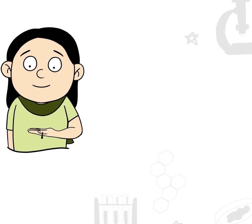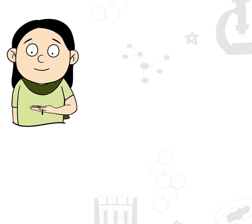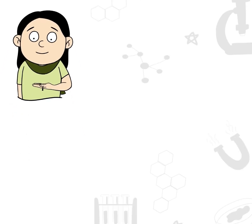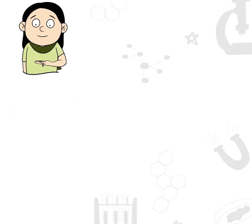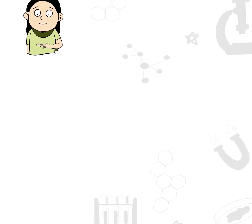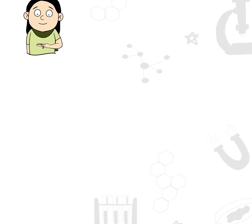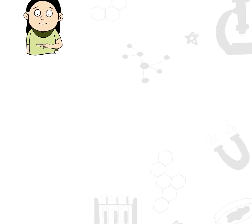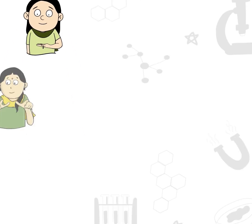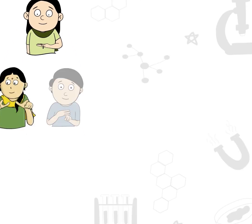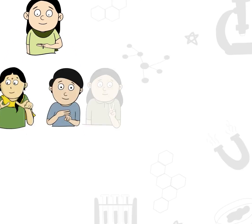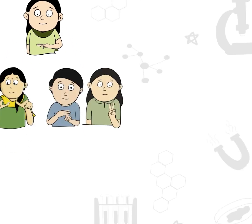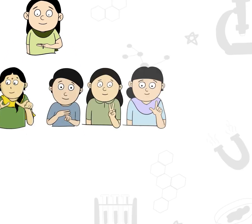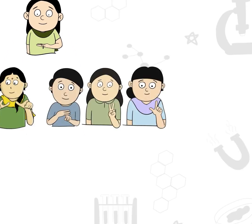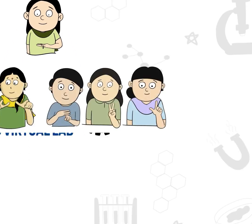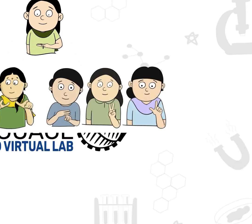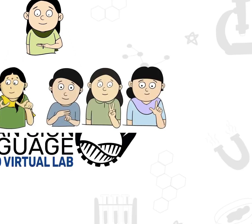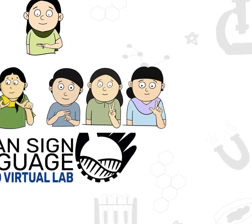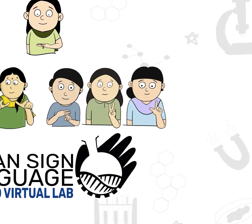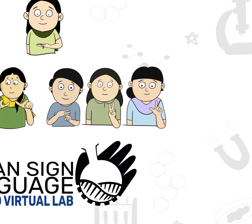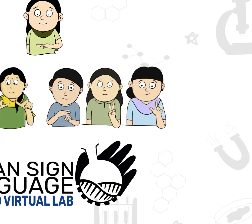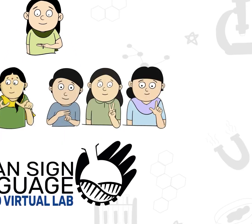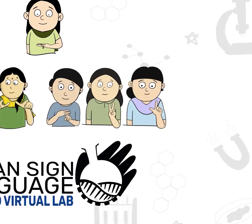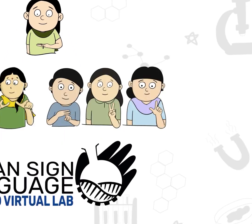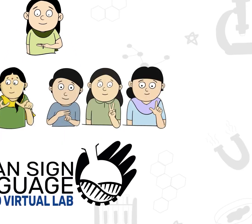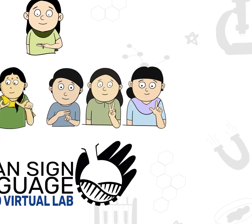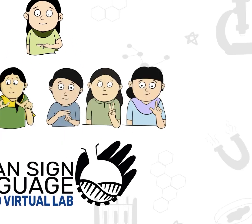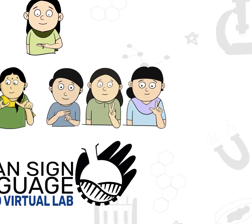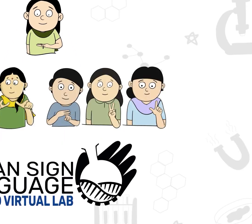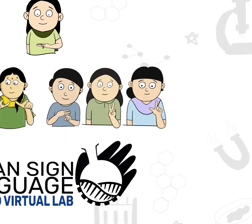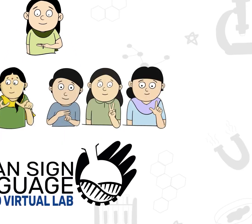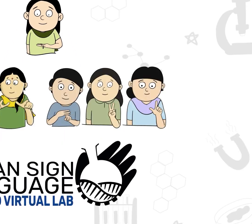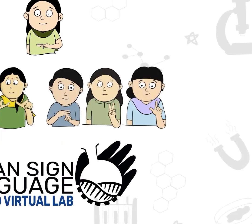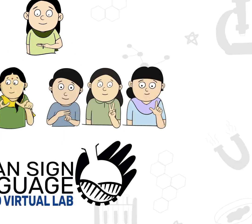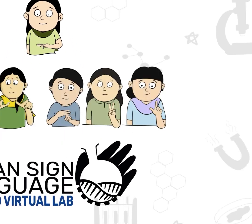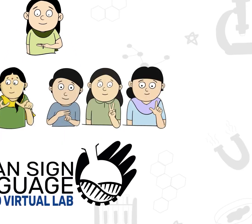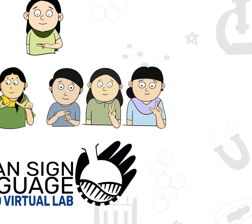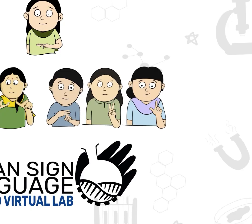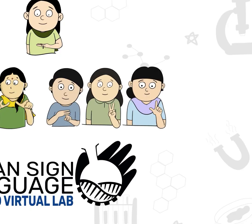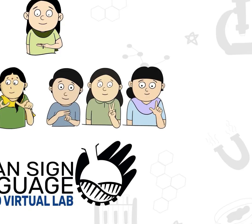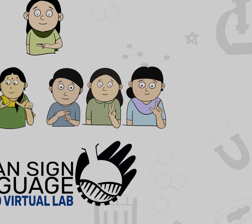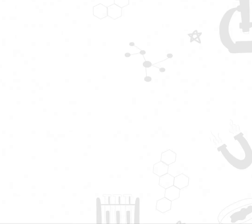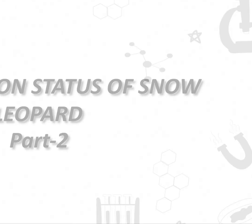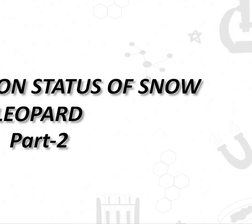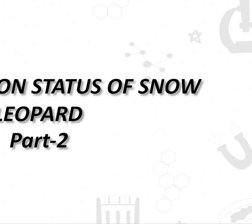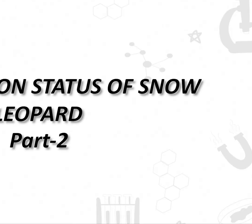Welcome to ISL enabled virtual lab of CSIR.